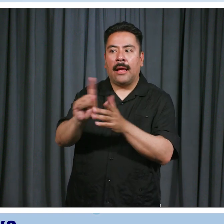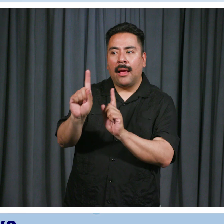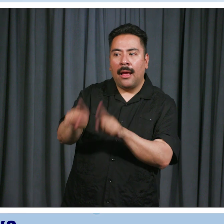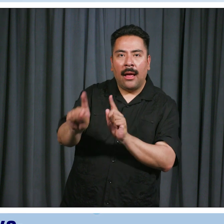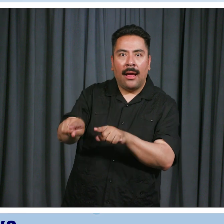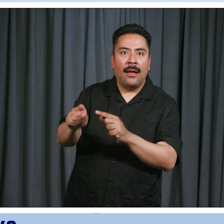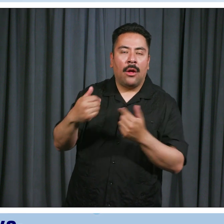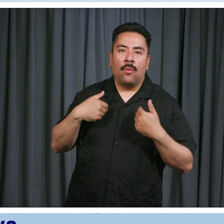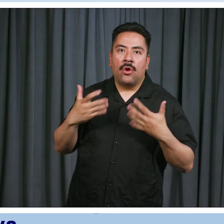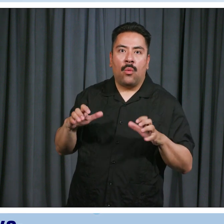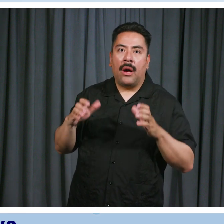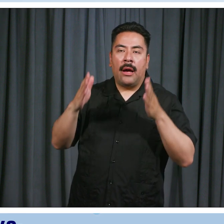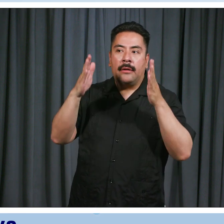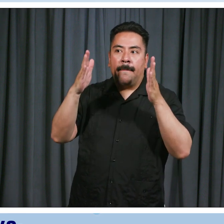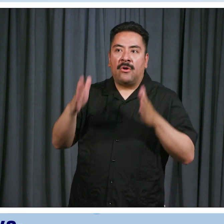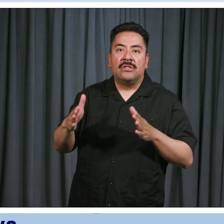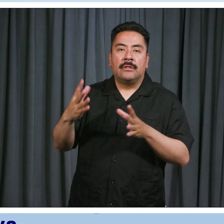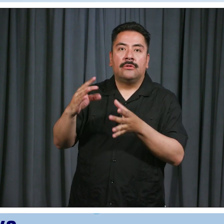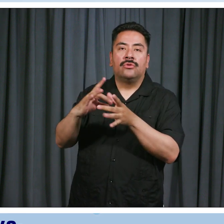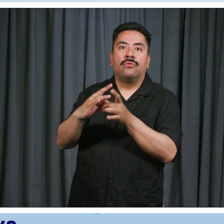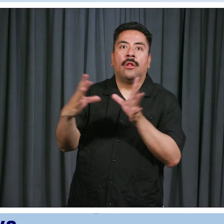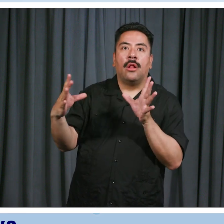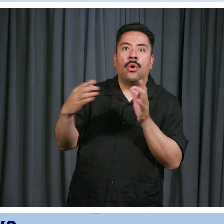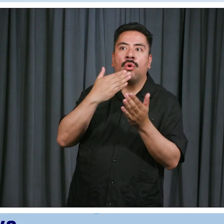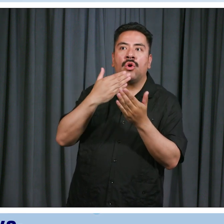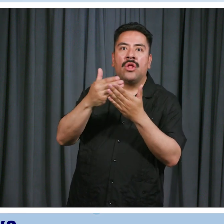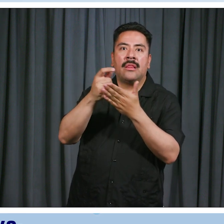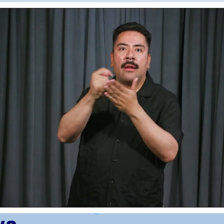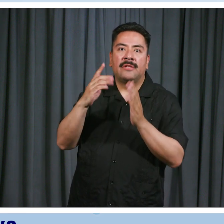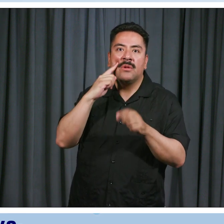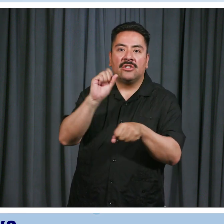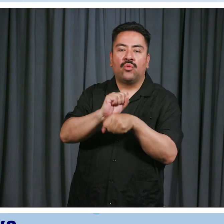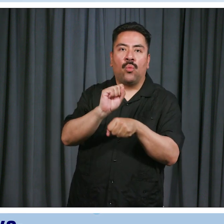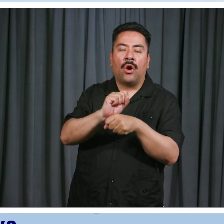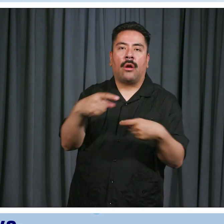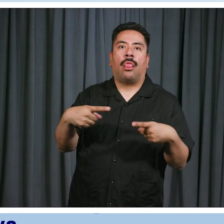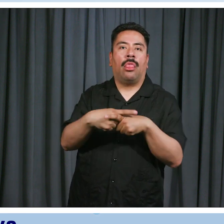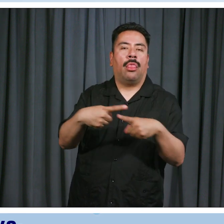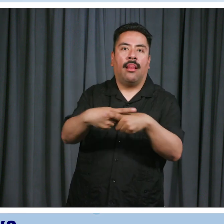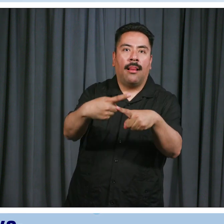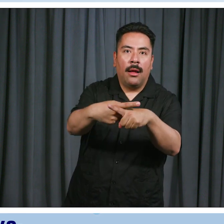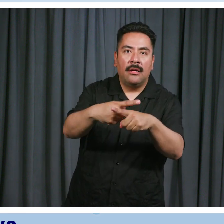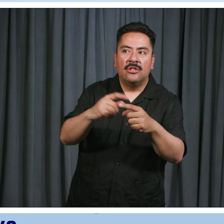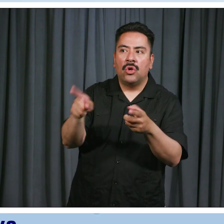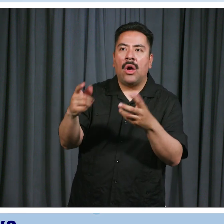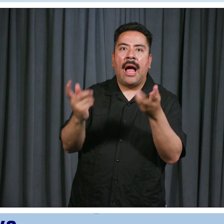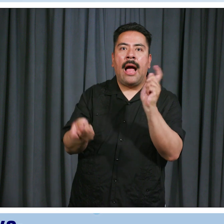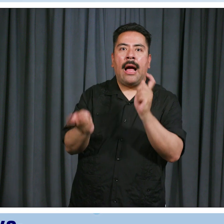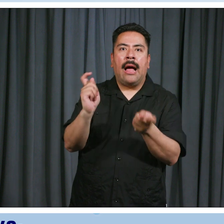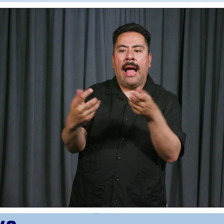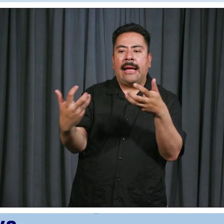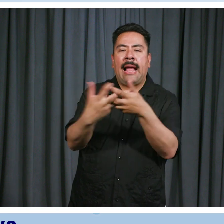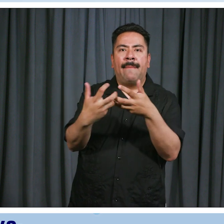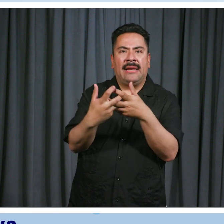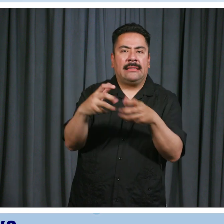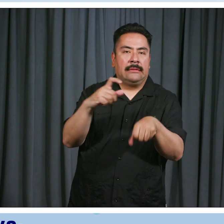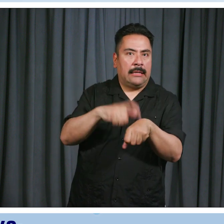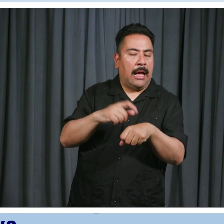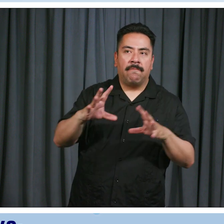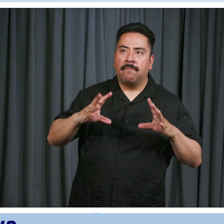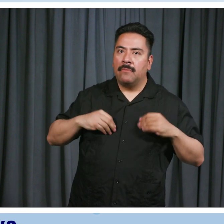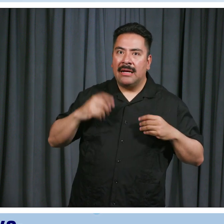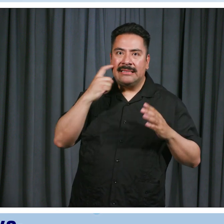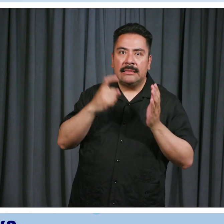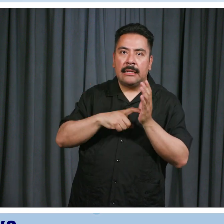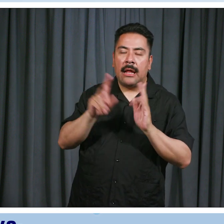anyone to lose their good therapist because of a work schedule. And so accommodating that time, we see all the time at my office, where people are either